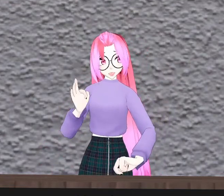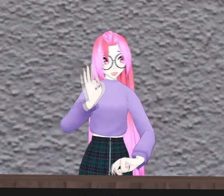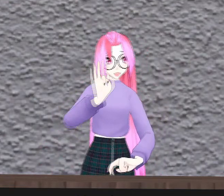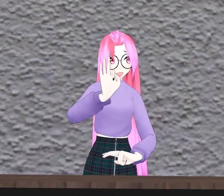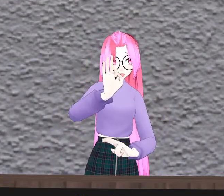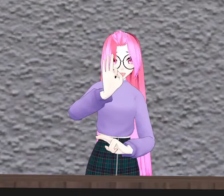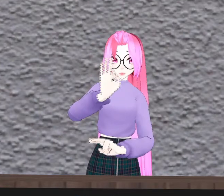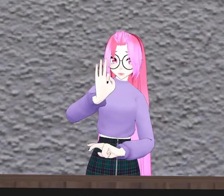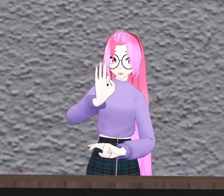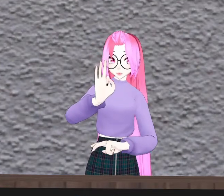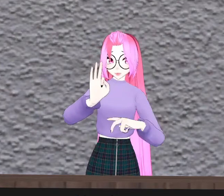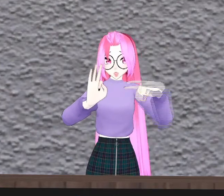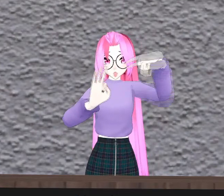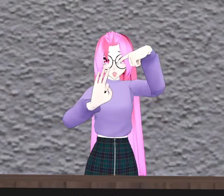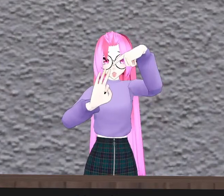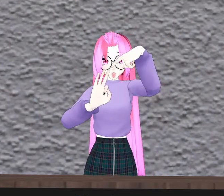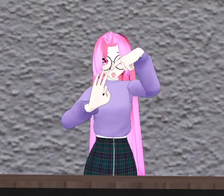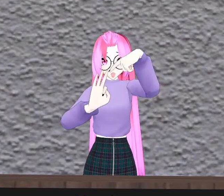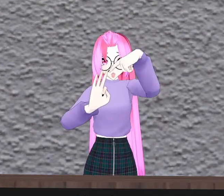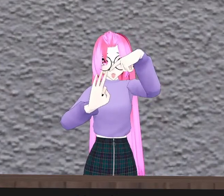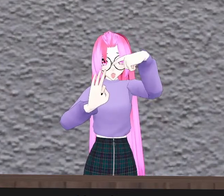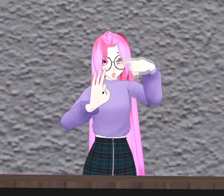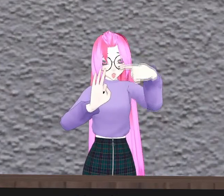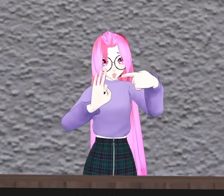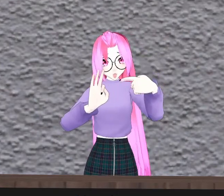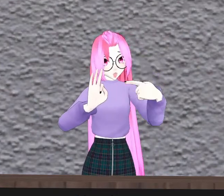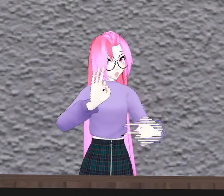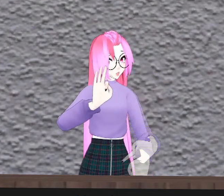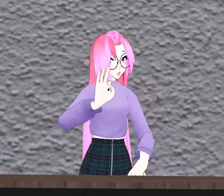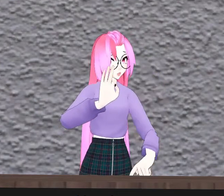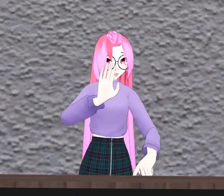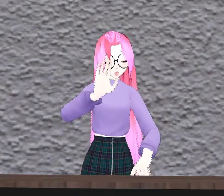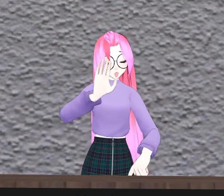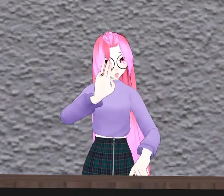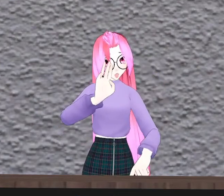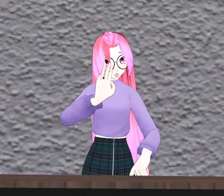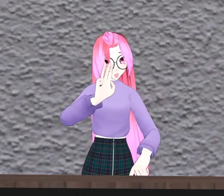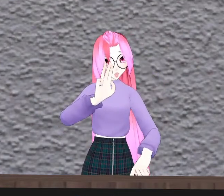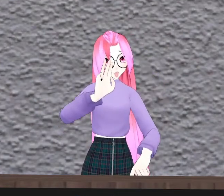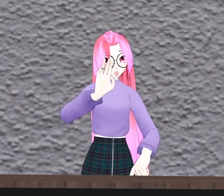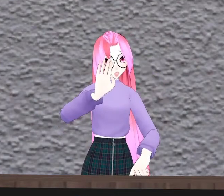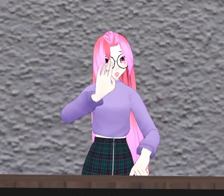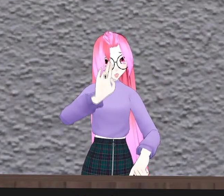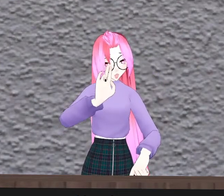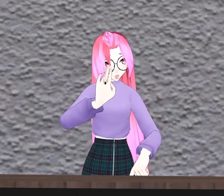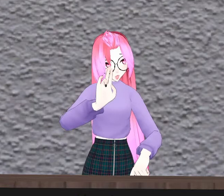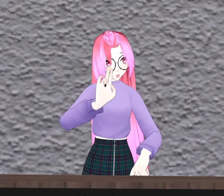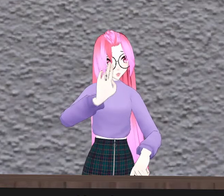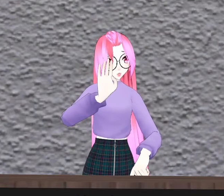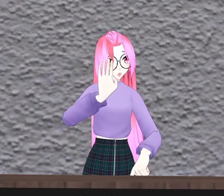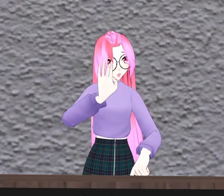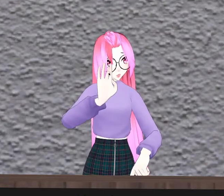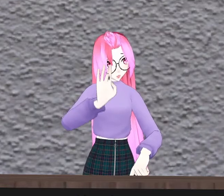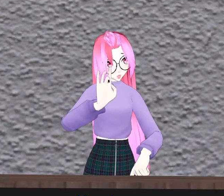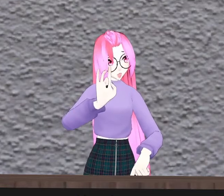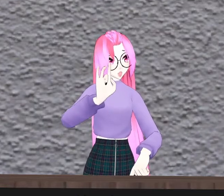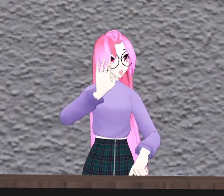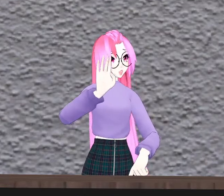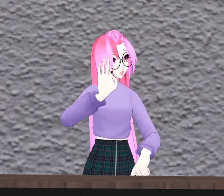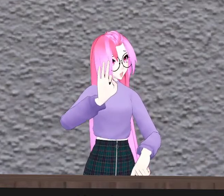is 9. So we went from our middle finger to our pointer. So we went from 6, 7, 8, and